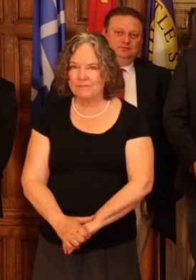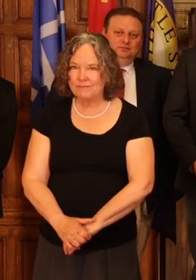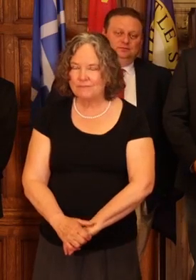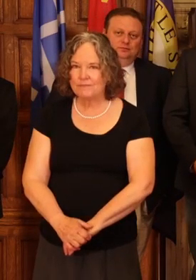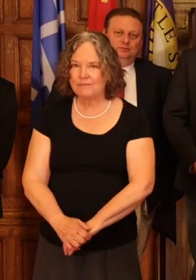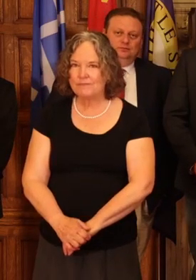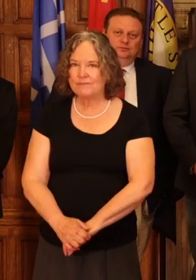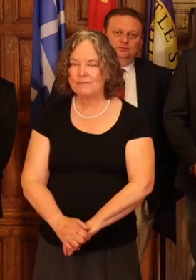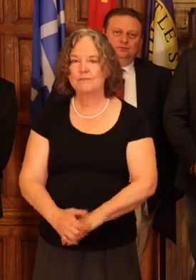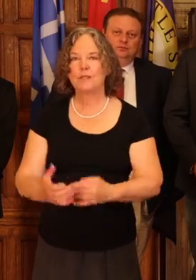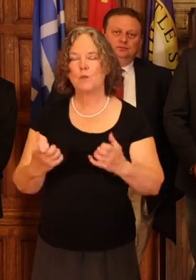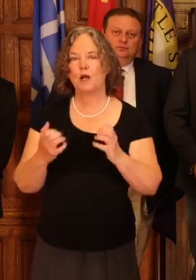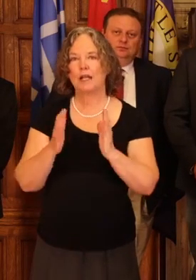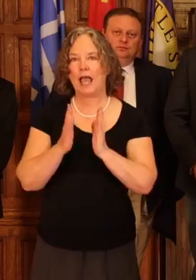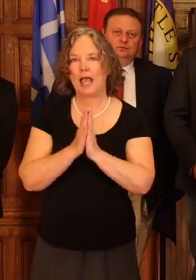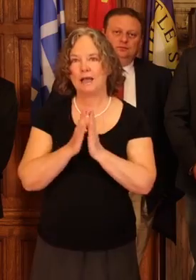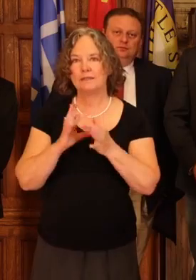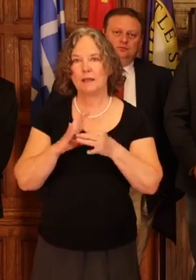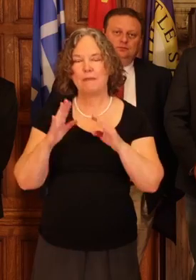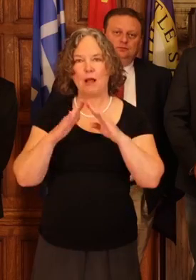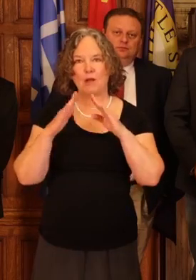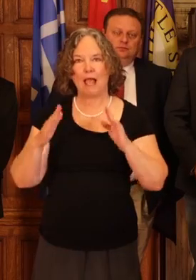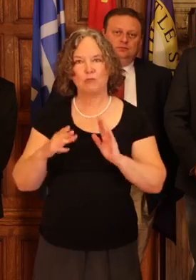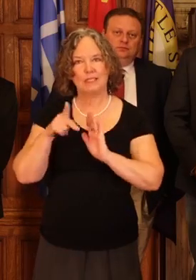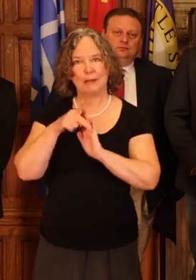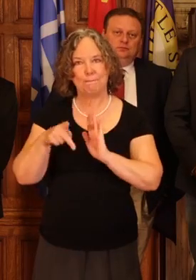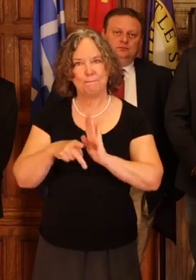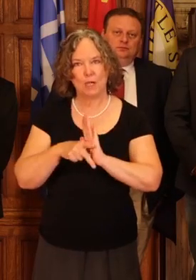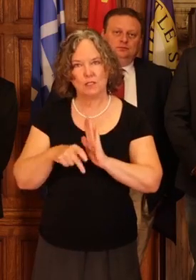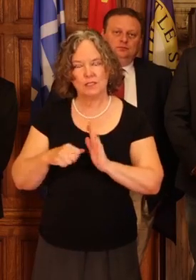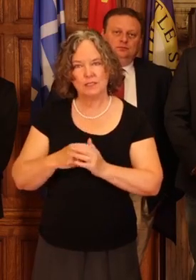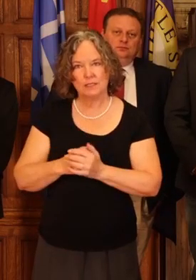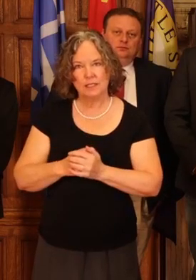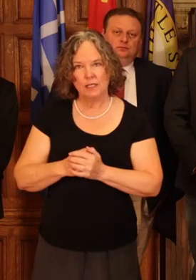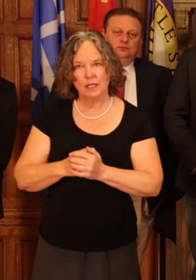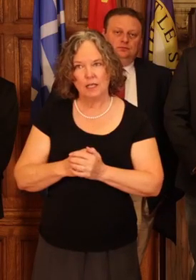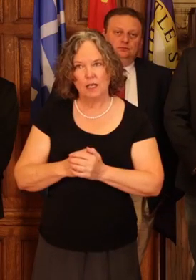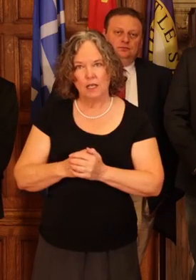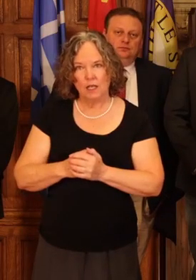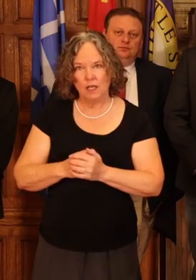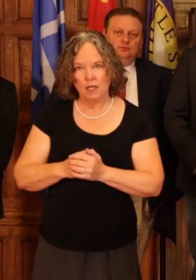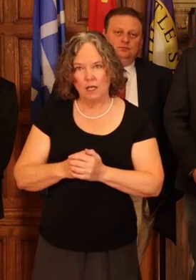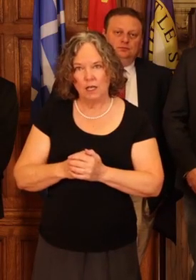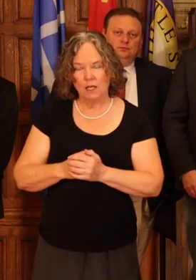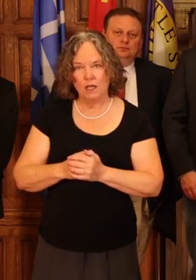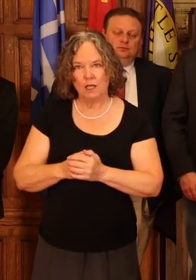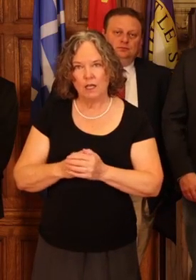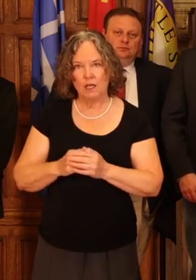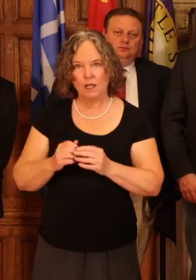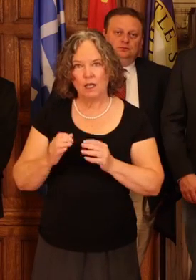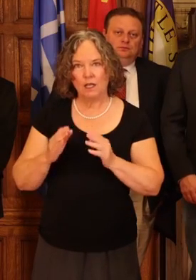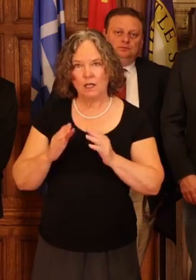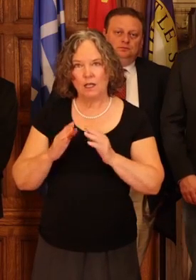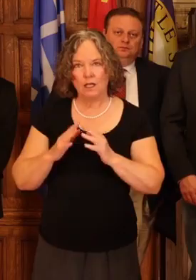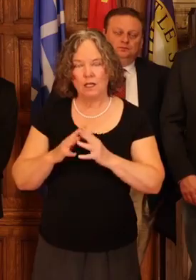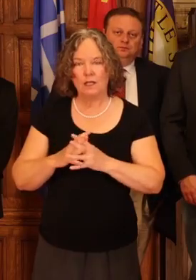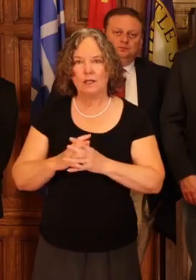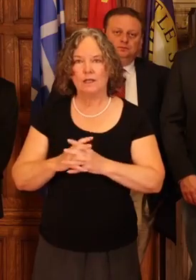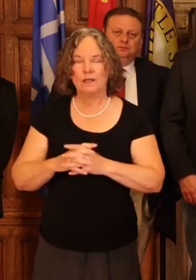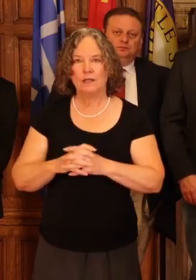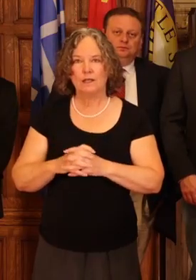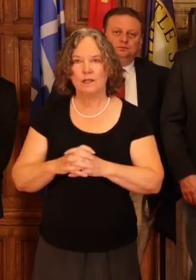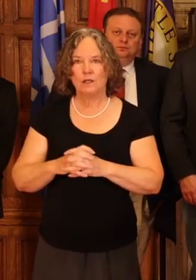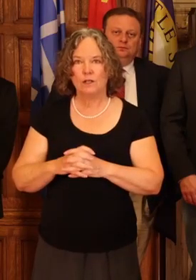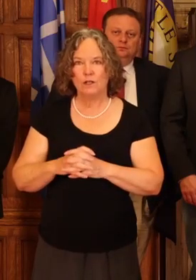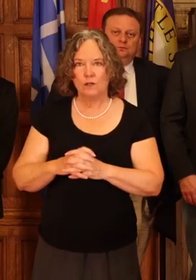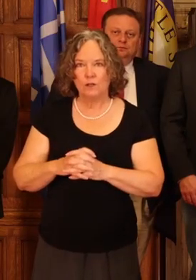I want to ask you about housing policy, particularly concerns about housing availability, housing in particular state. Do